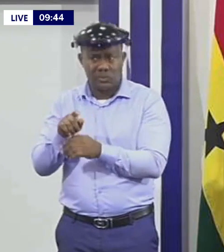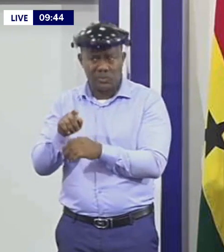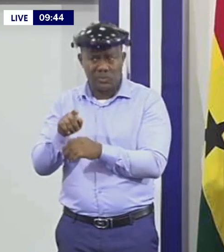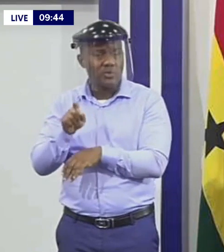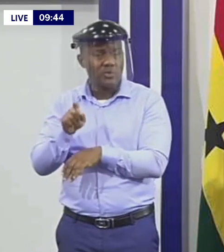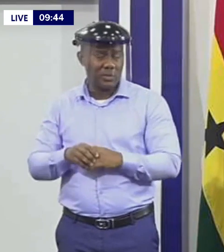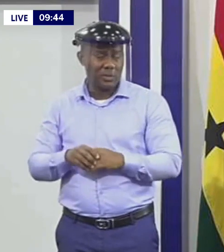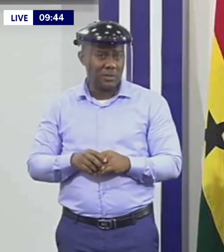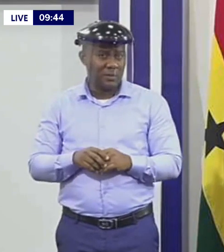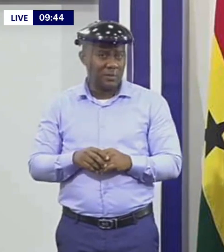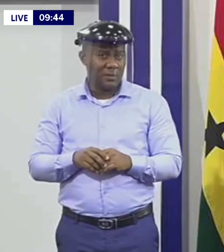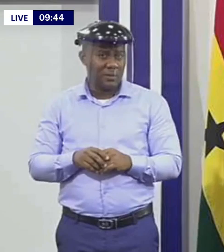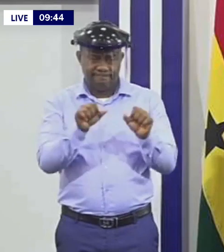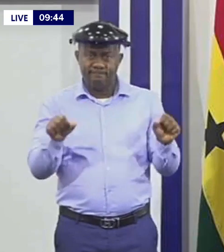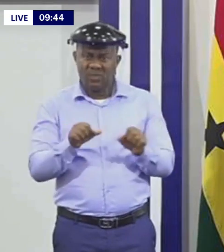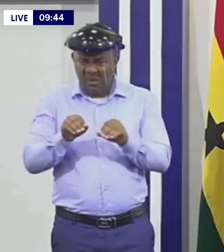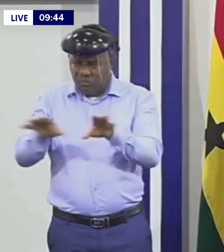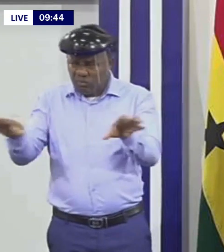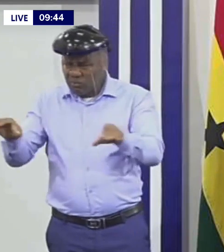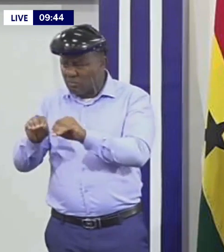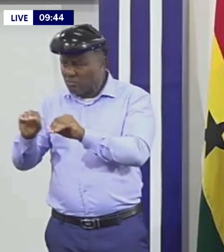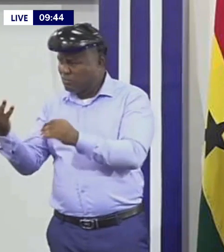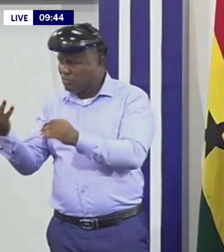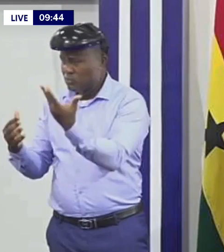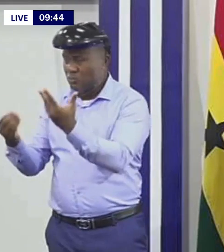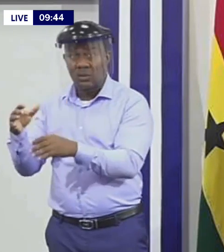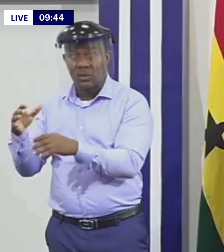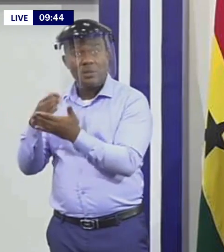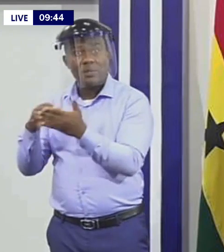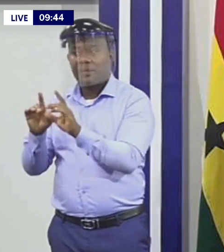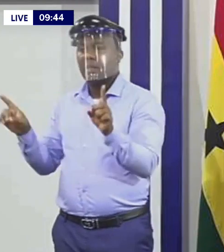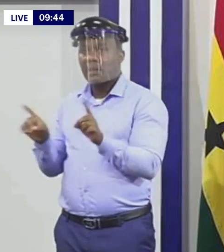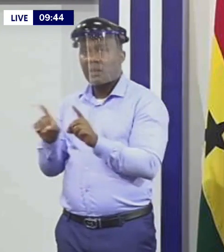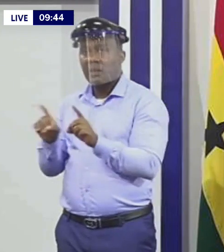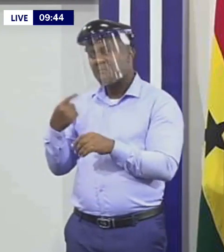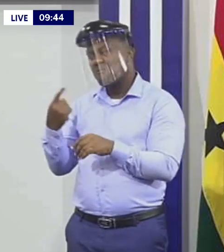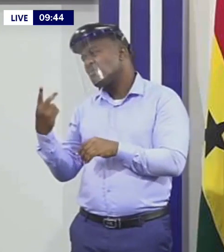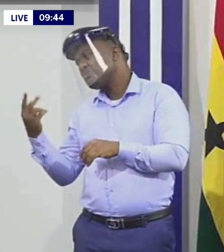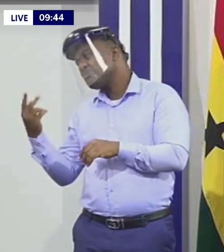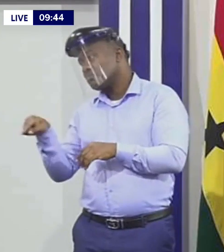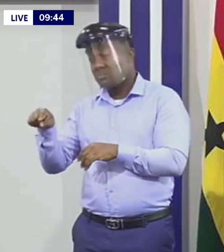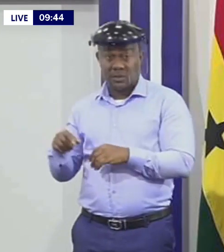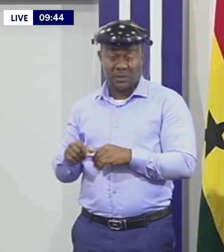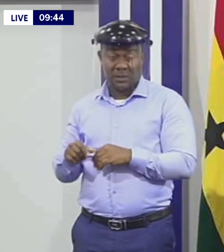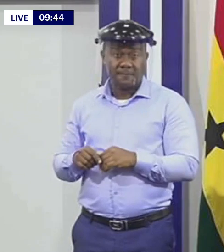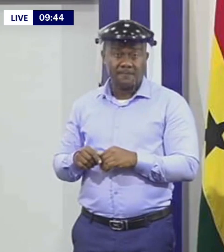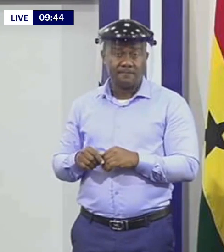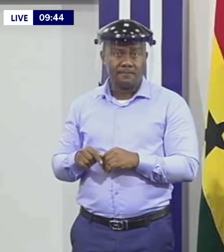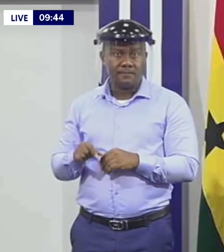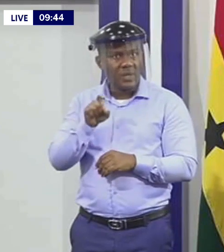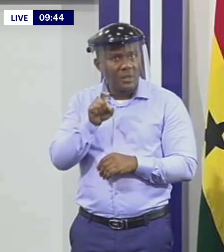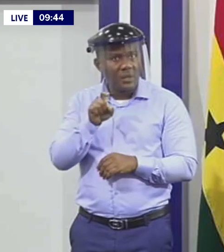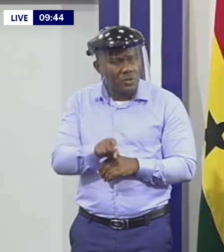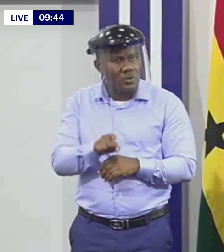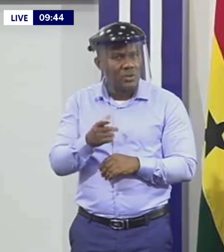important. The areas with sporadic cases, there are some districts with one or two cases. We need to mobilize the